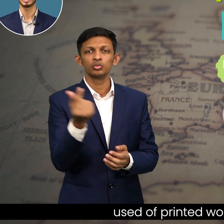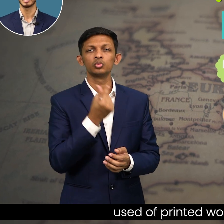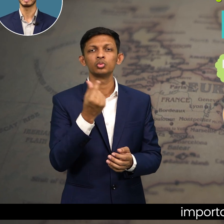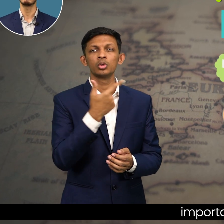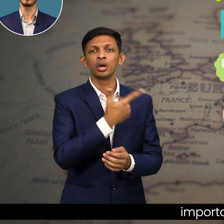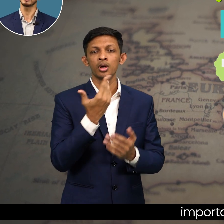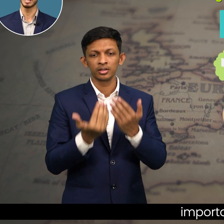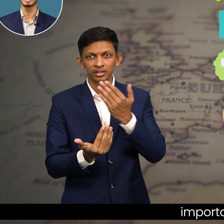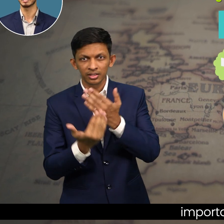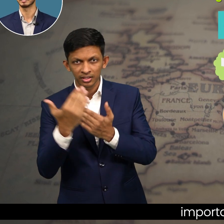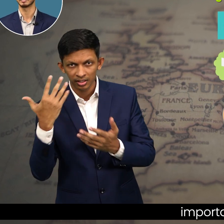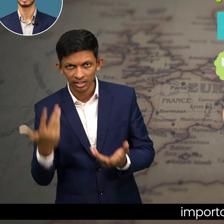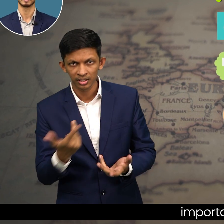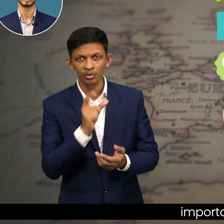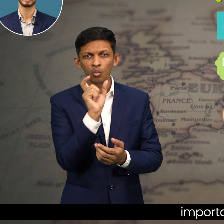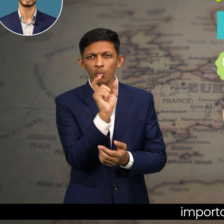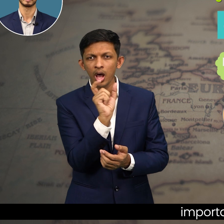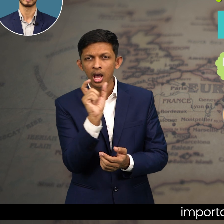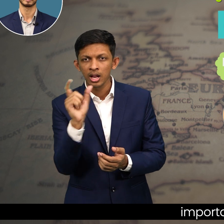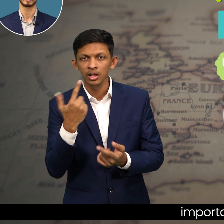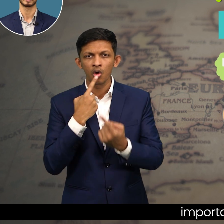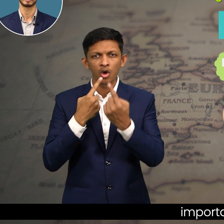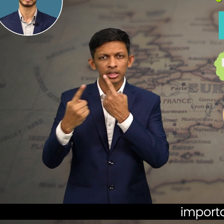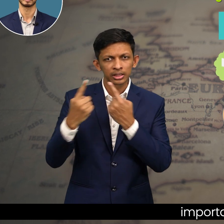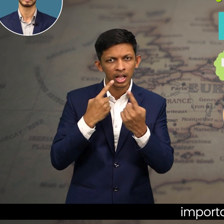communicate important ideas.